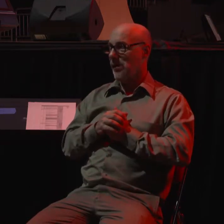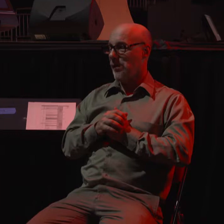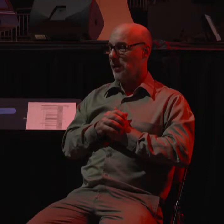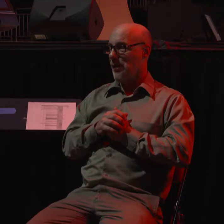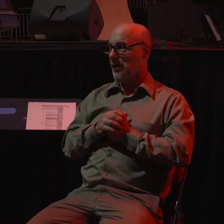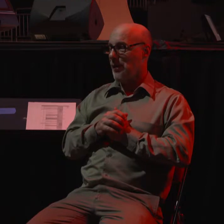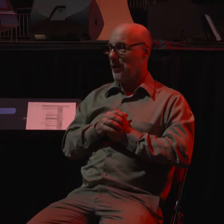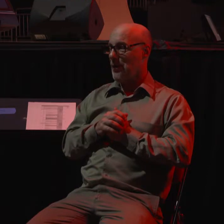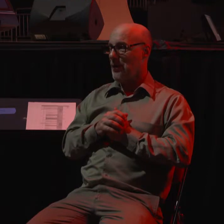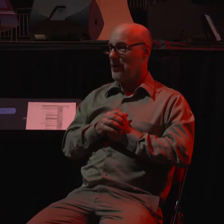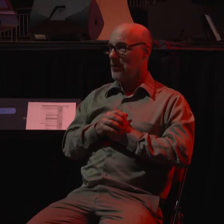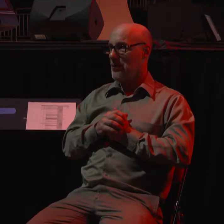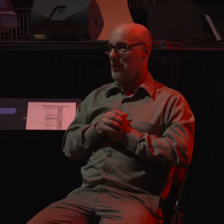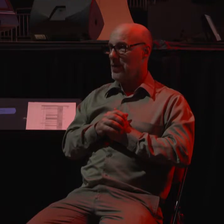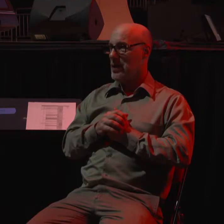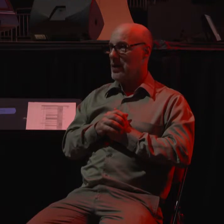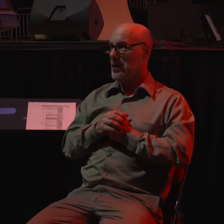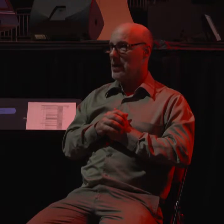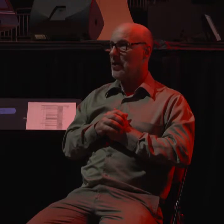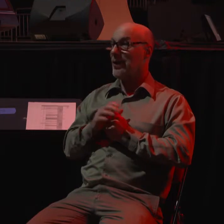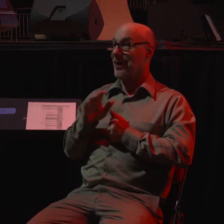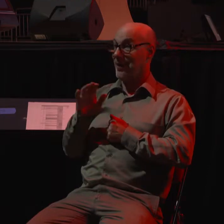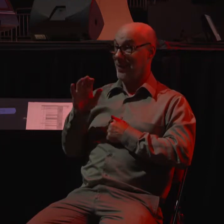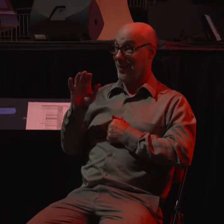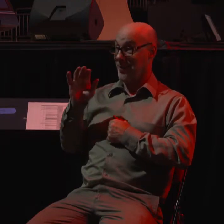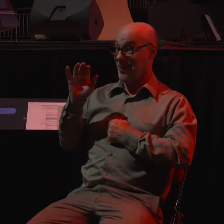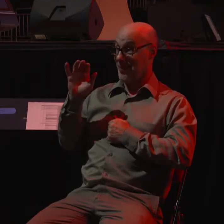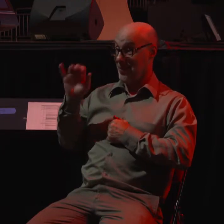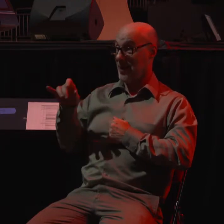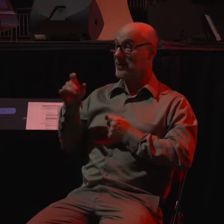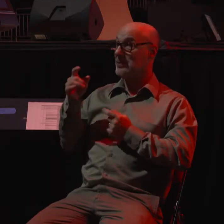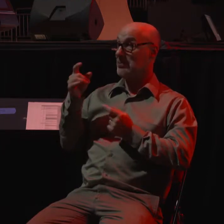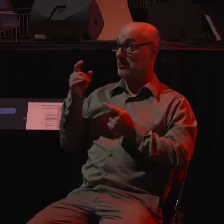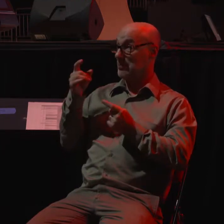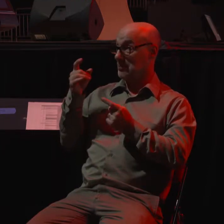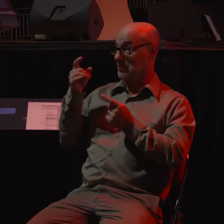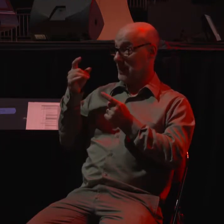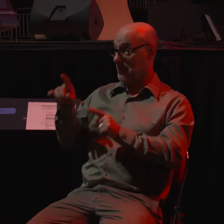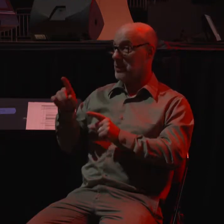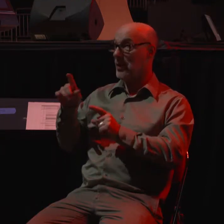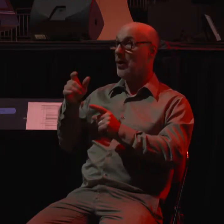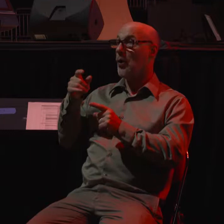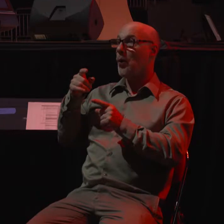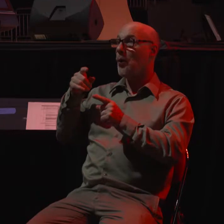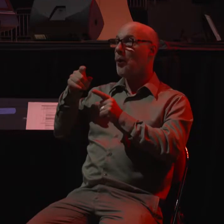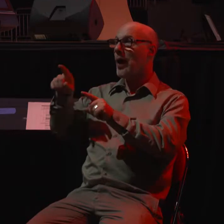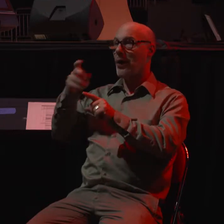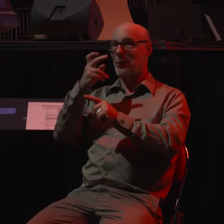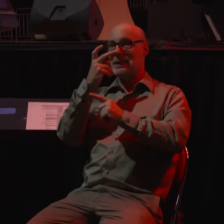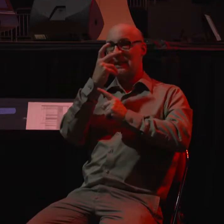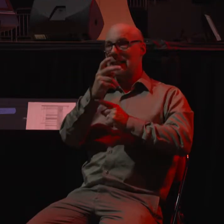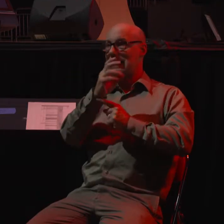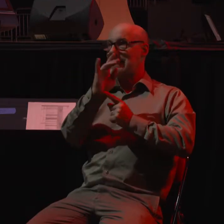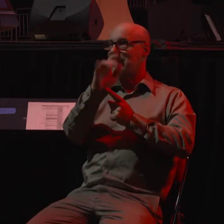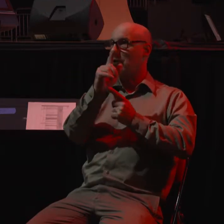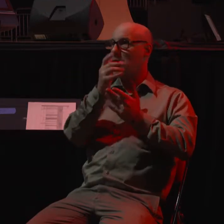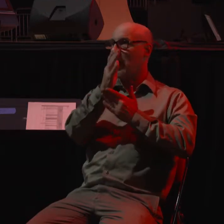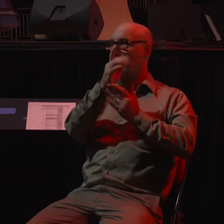taking place in the midst of this movement that people know from cultural and history,